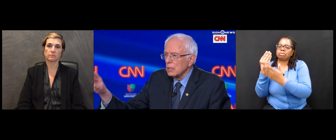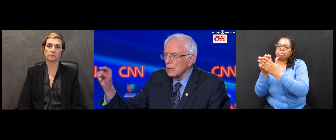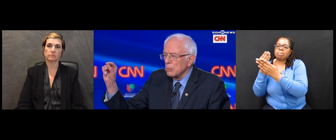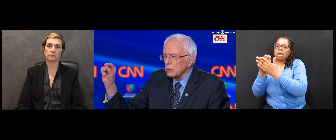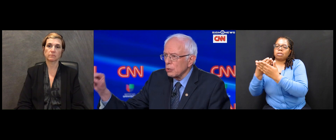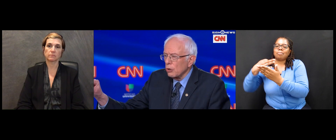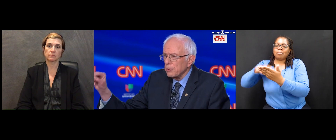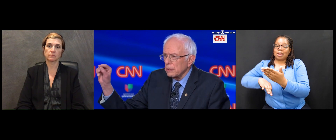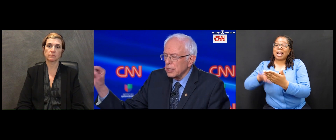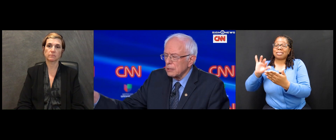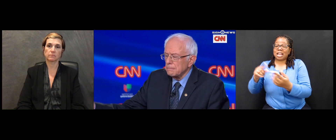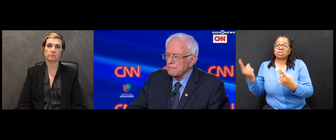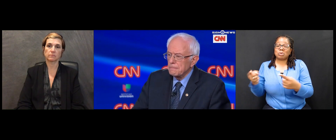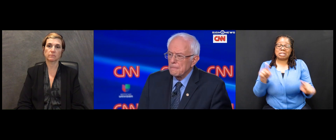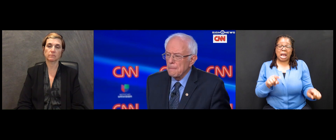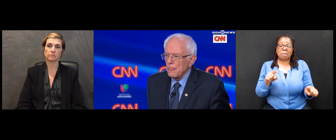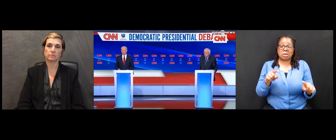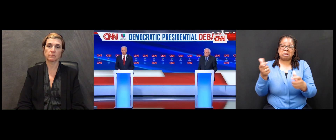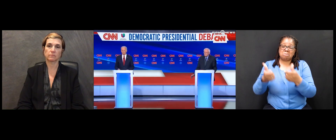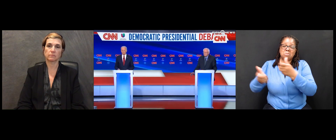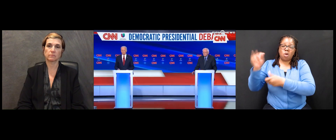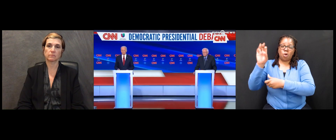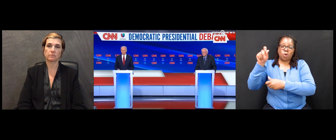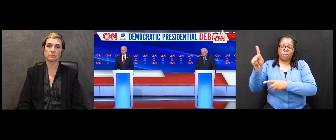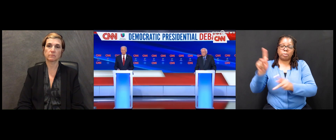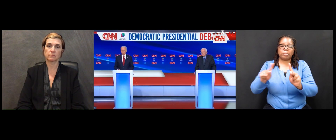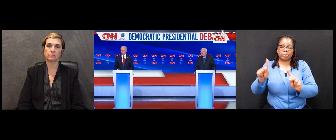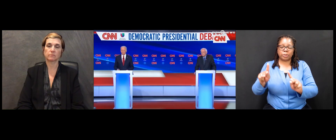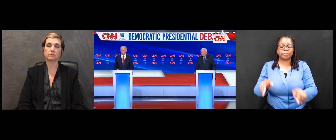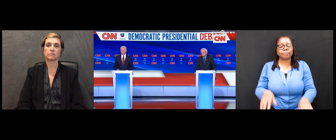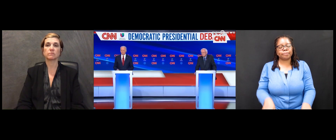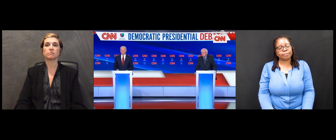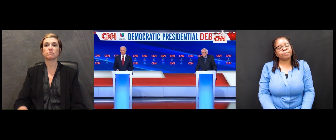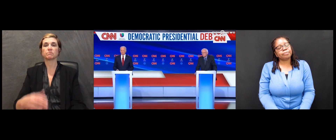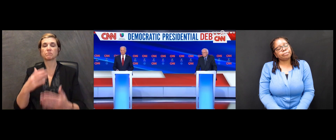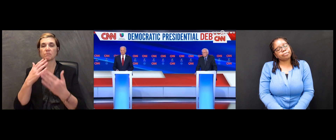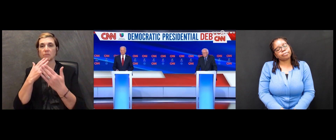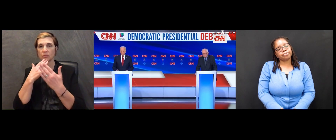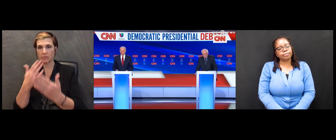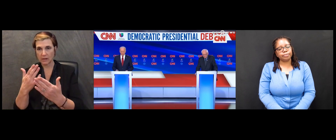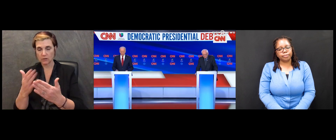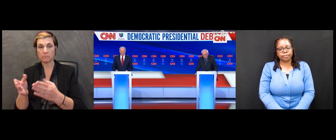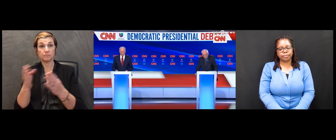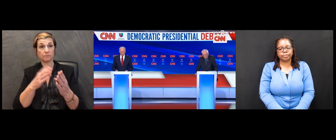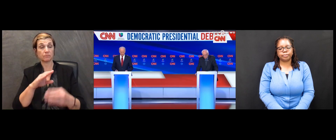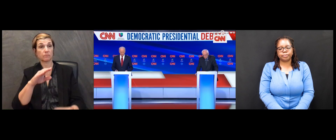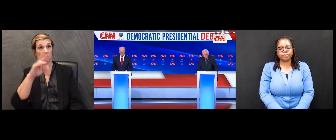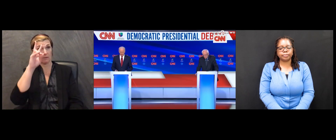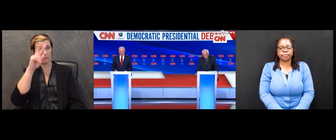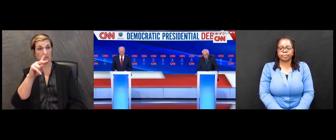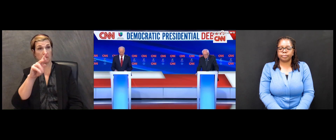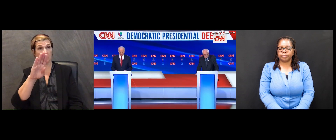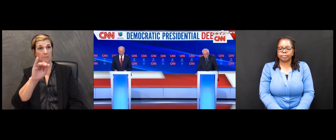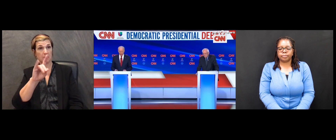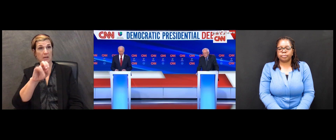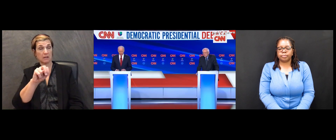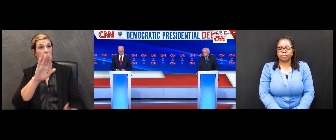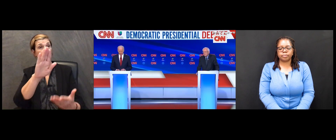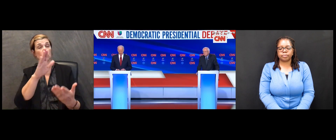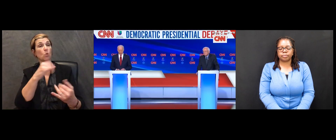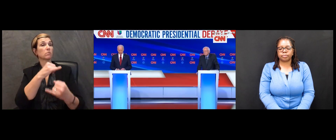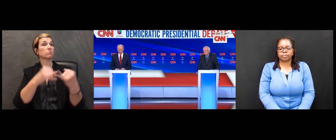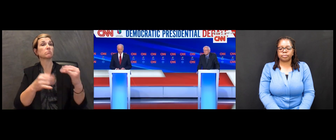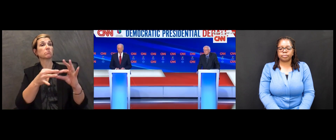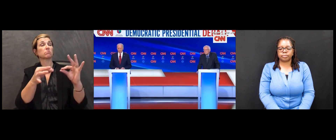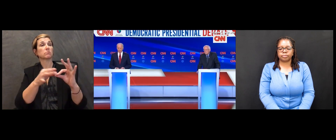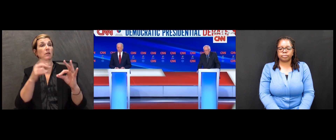place among the corporate elite. Thank you, Senator Sanders. Vice President Biden, what's your closing message tonight for those concerned about, affected